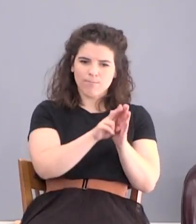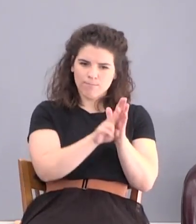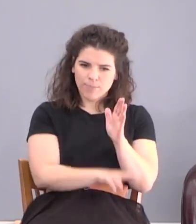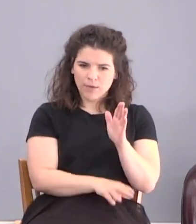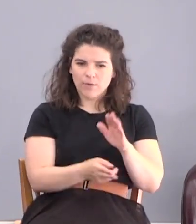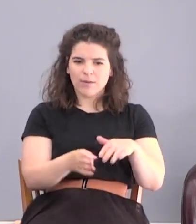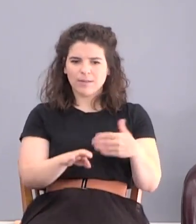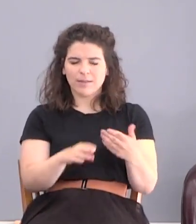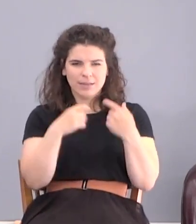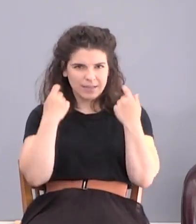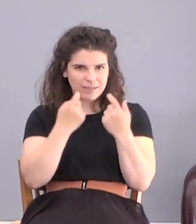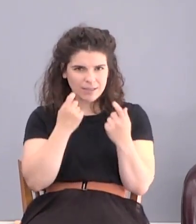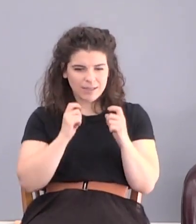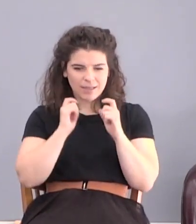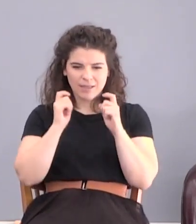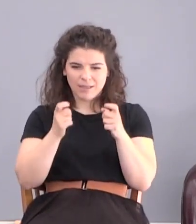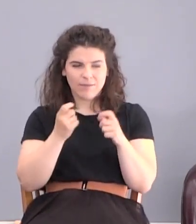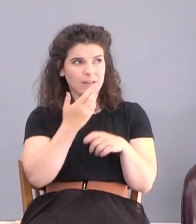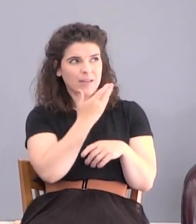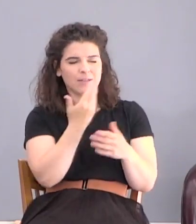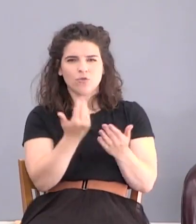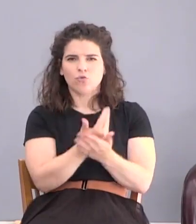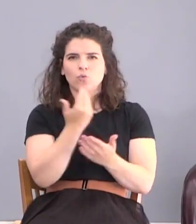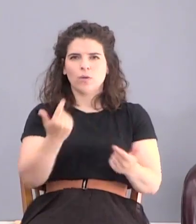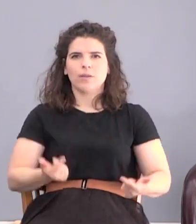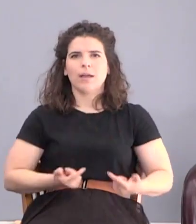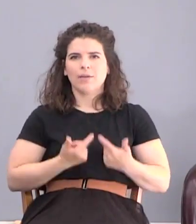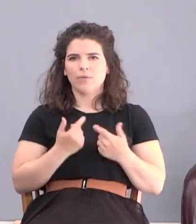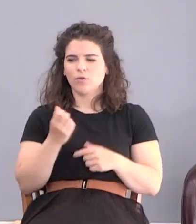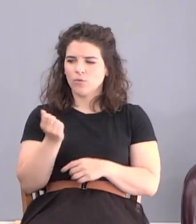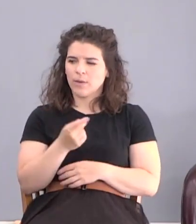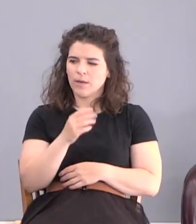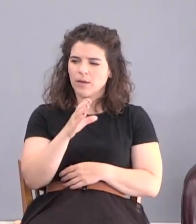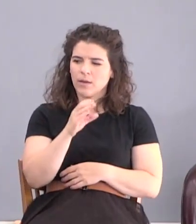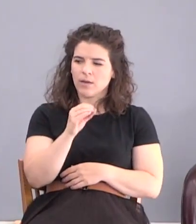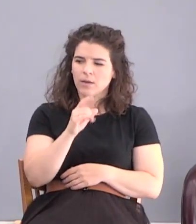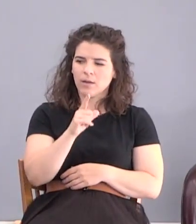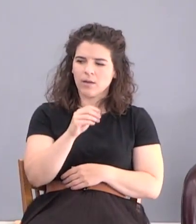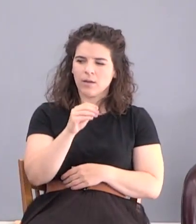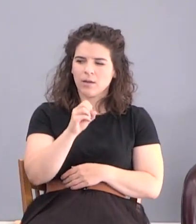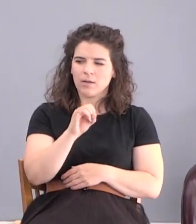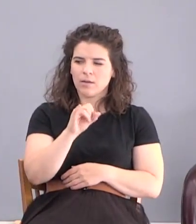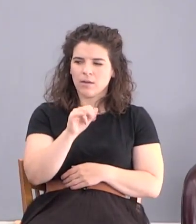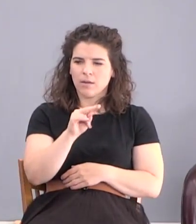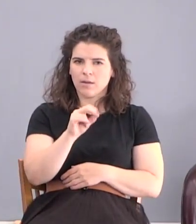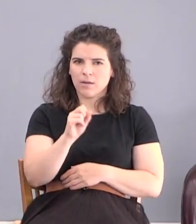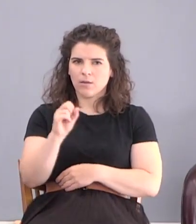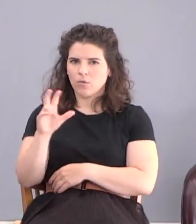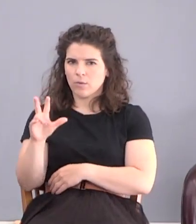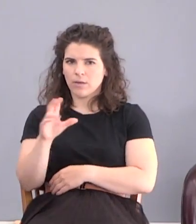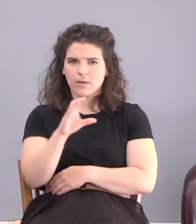been risen and given his new life. So if you look at Colossians 3 again here,